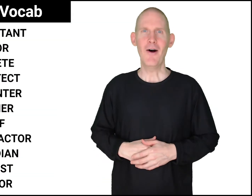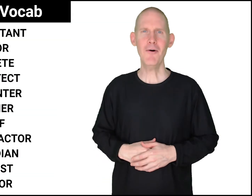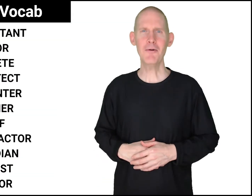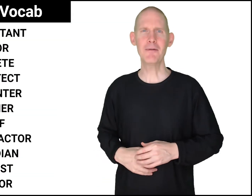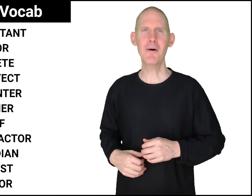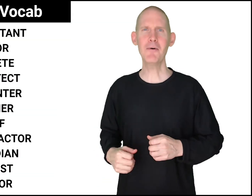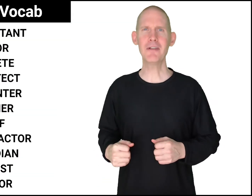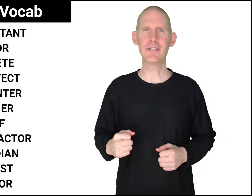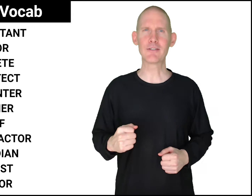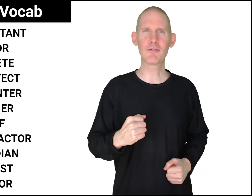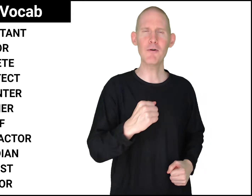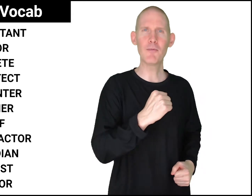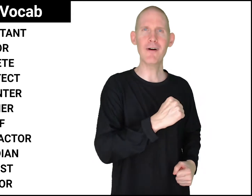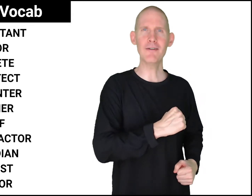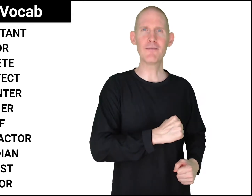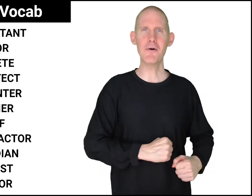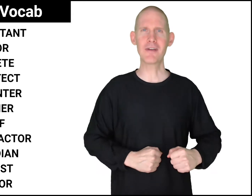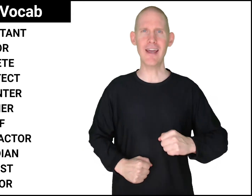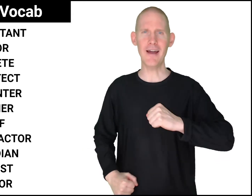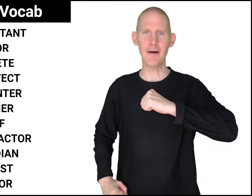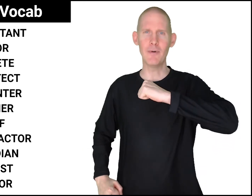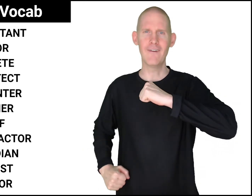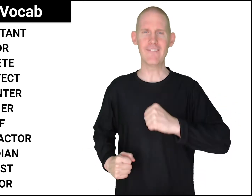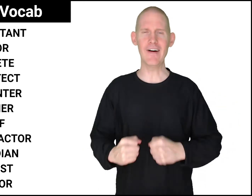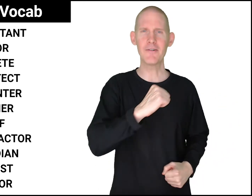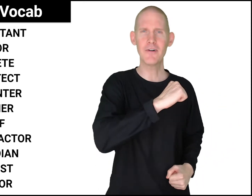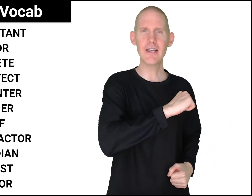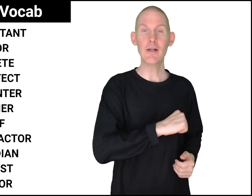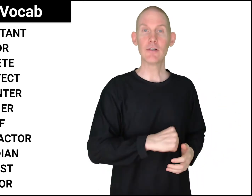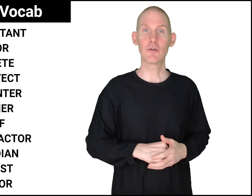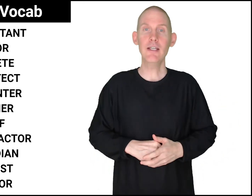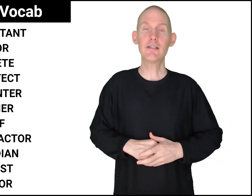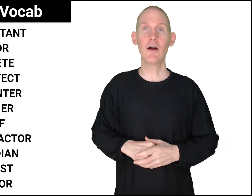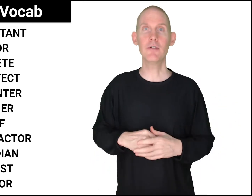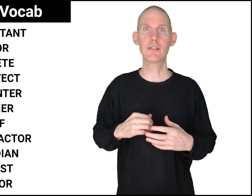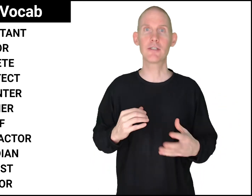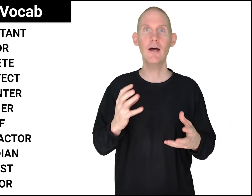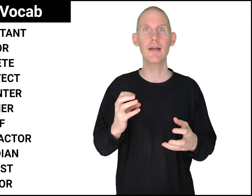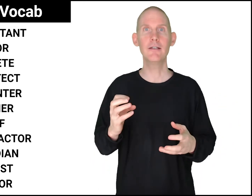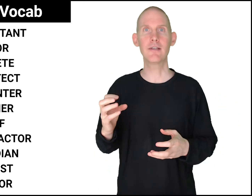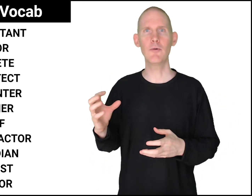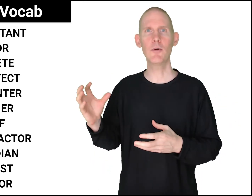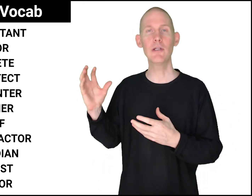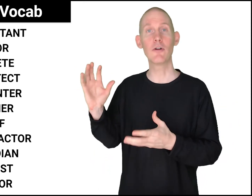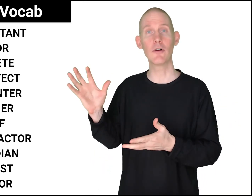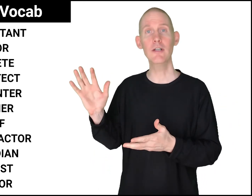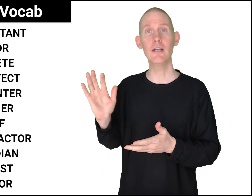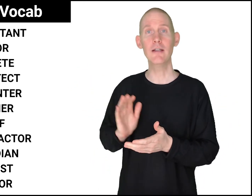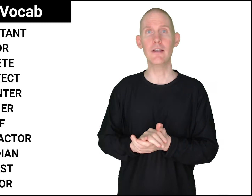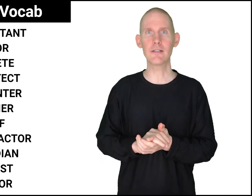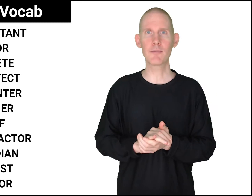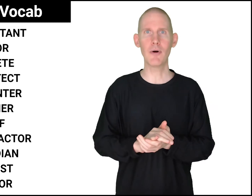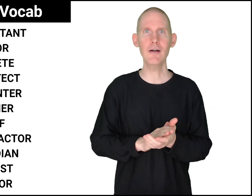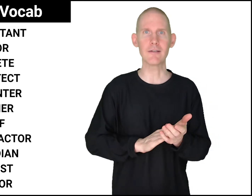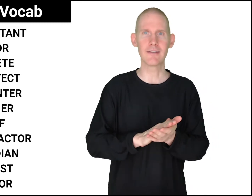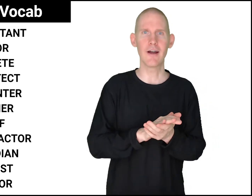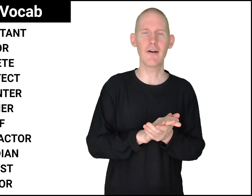Holy moly, it's Group 1 vocab. All right, so these are the signs that we'll be learning in this part. All right, we're